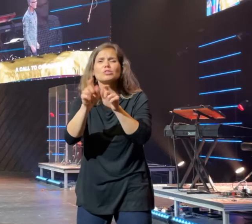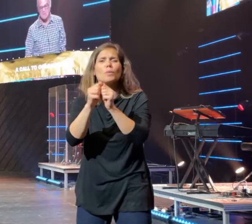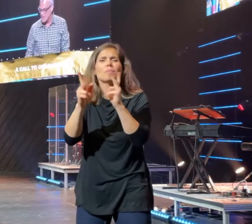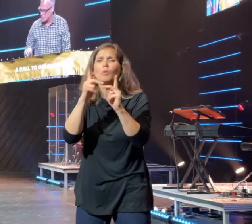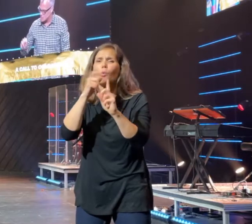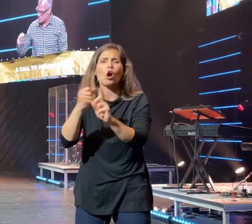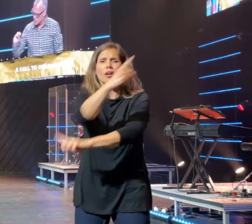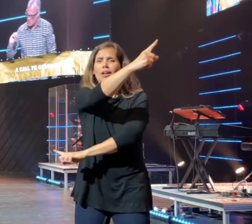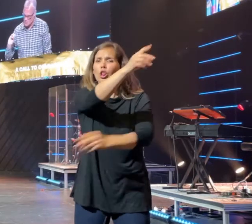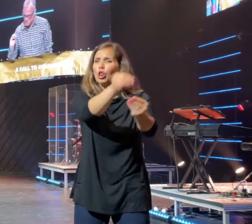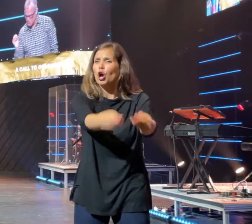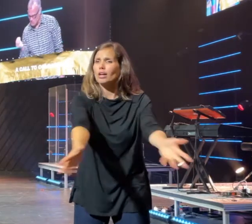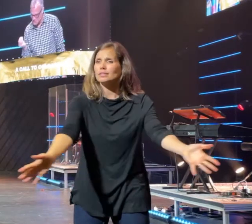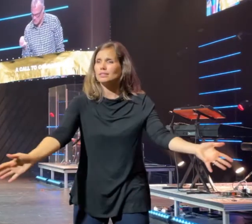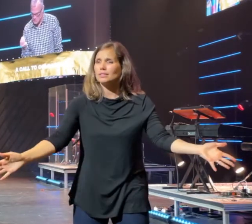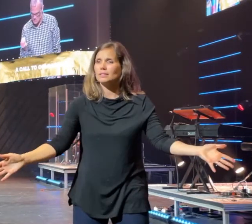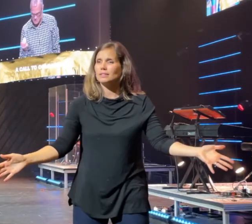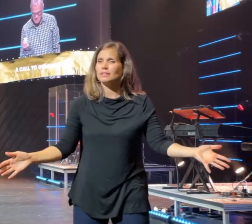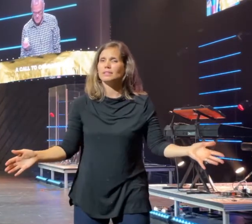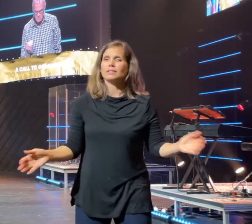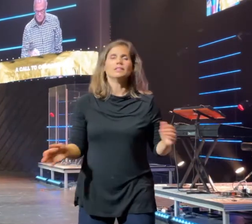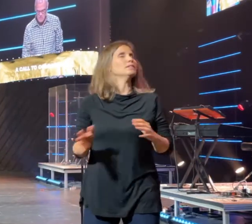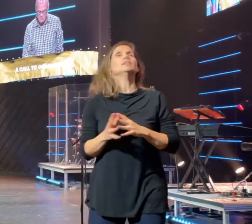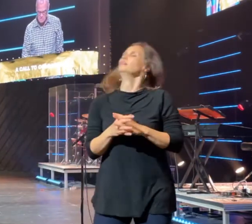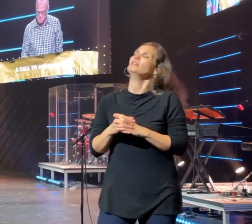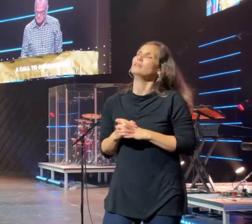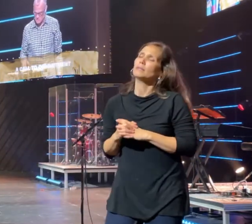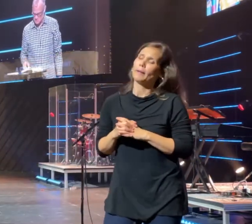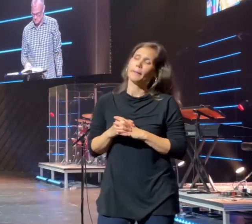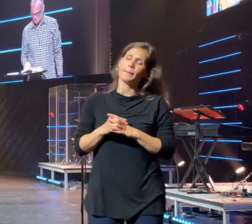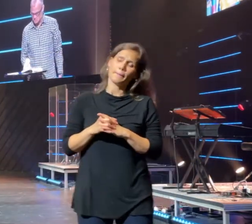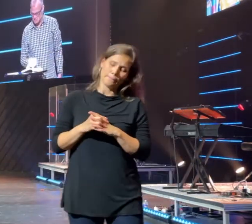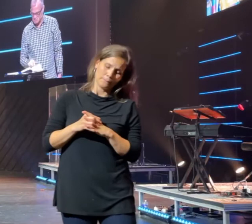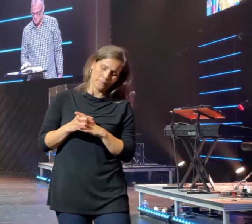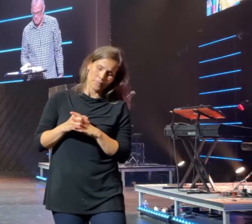around us. But then there's this little pivot at the end of this passage, and he says, listen,